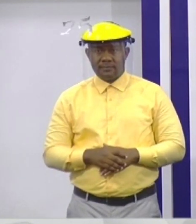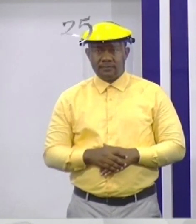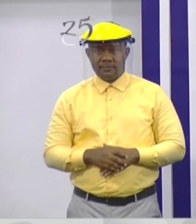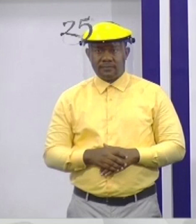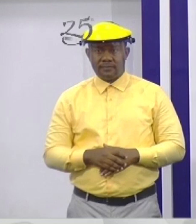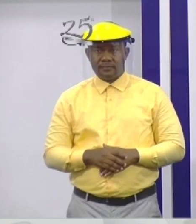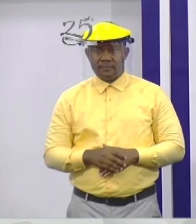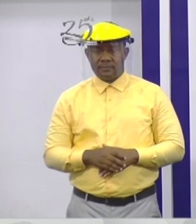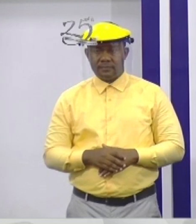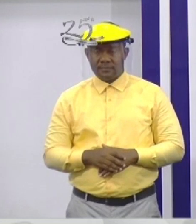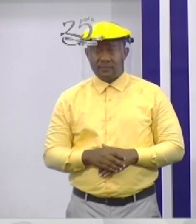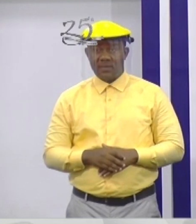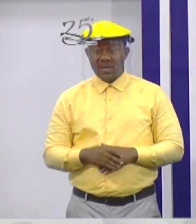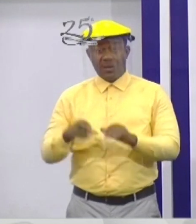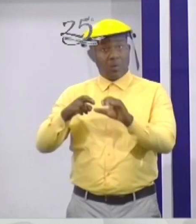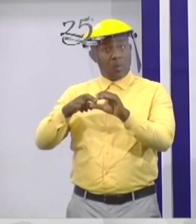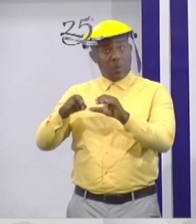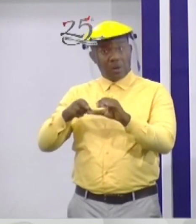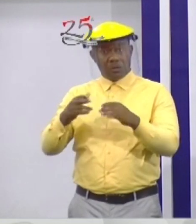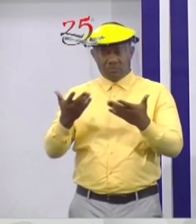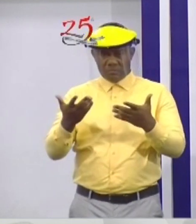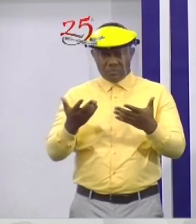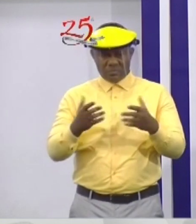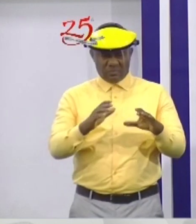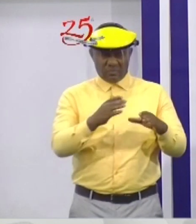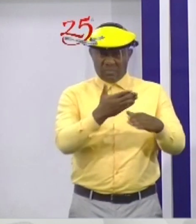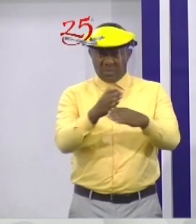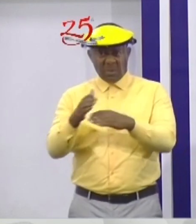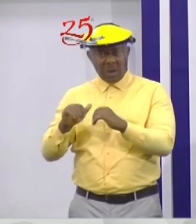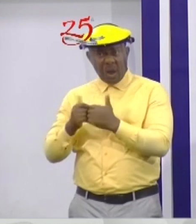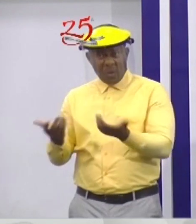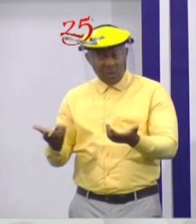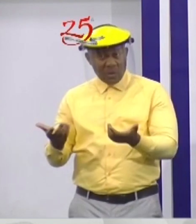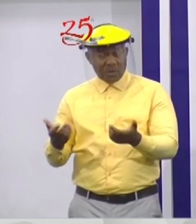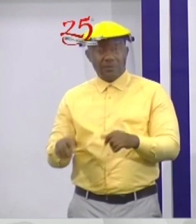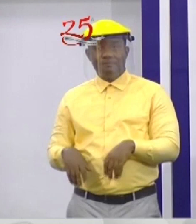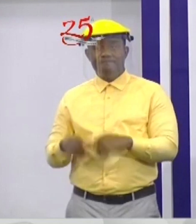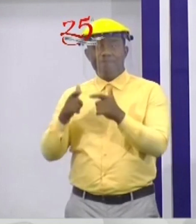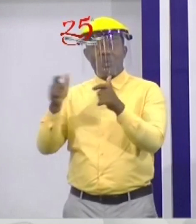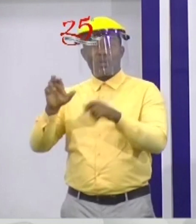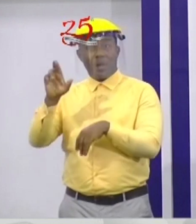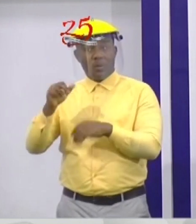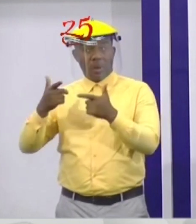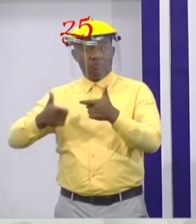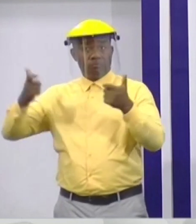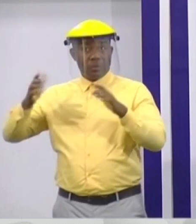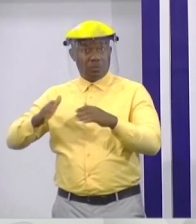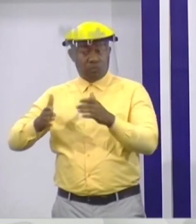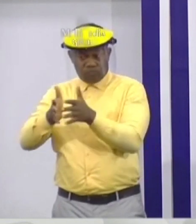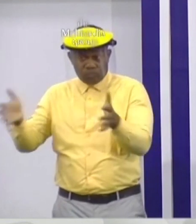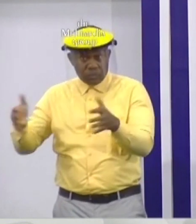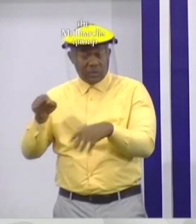When it comes to the regional distribution of the deaths, Greater Accra has the highest number of